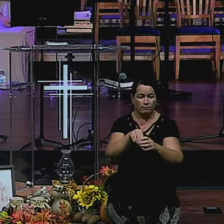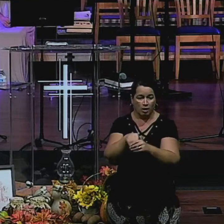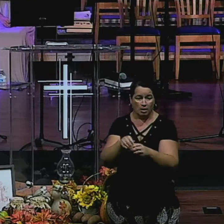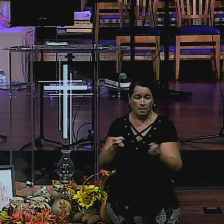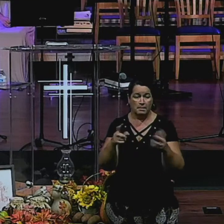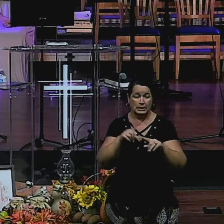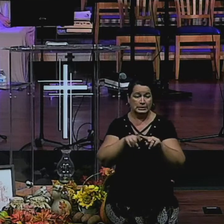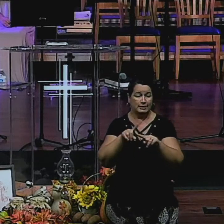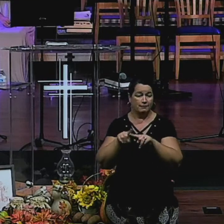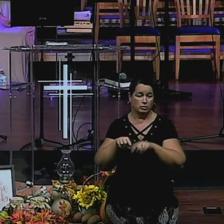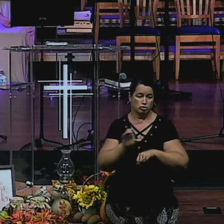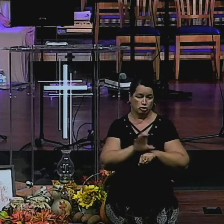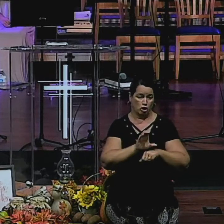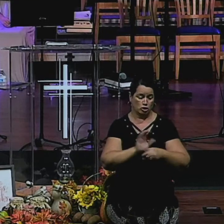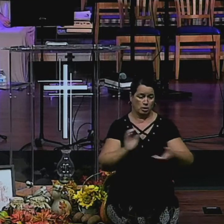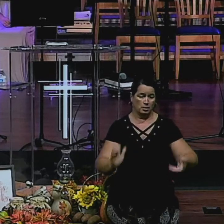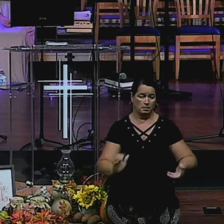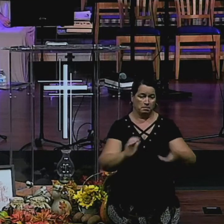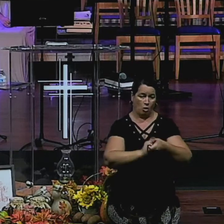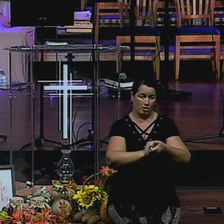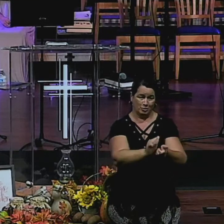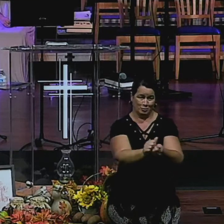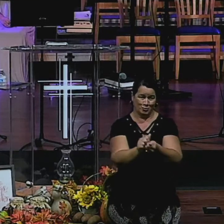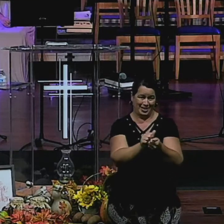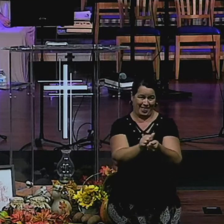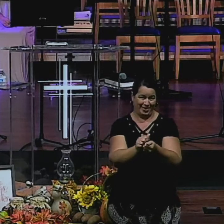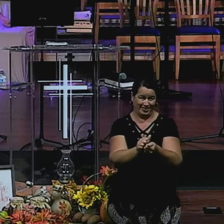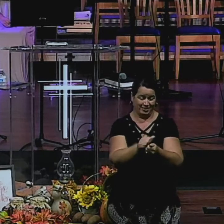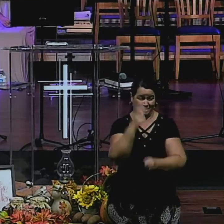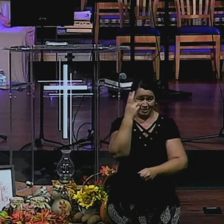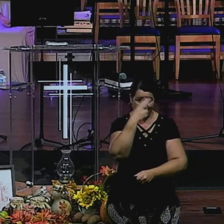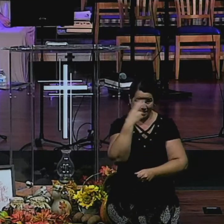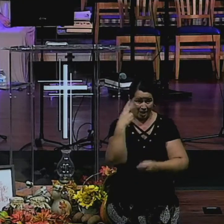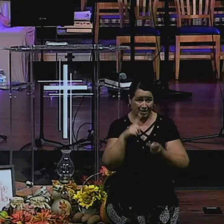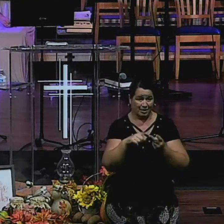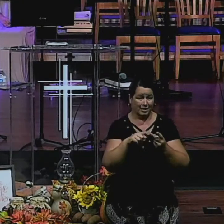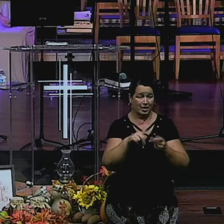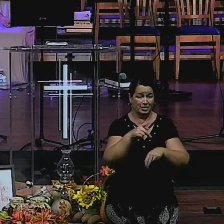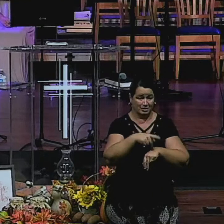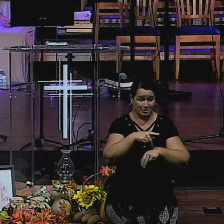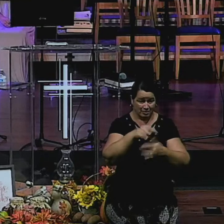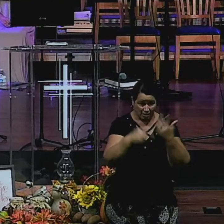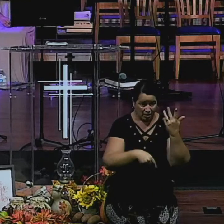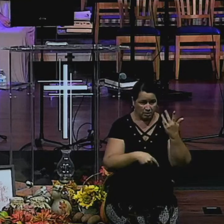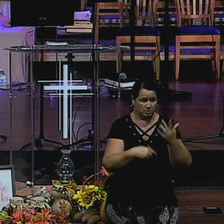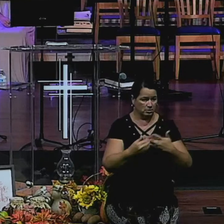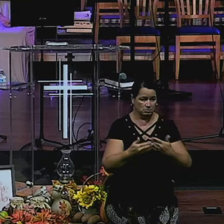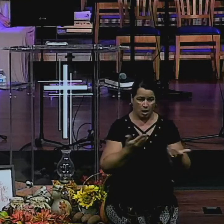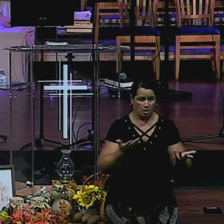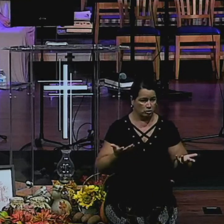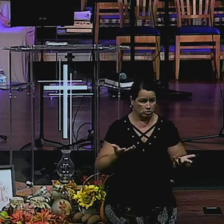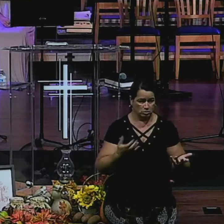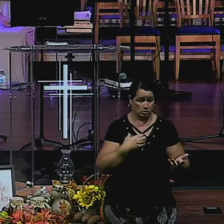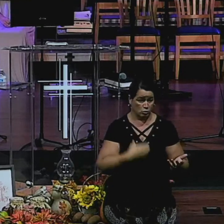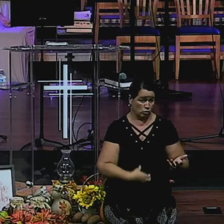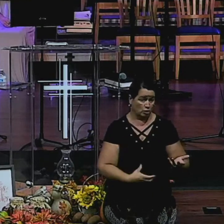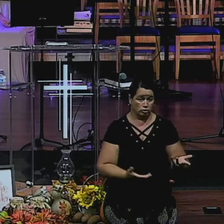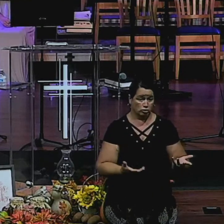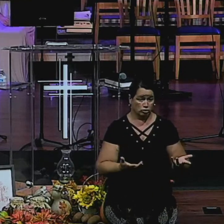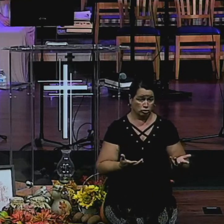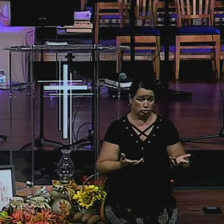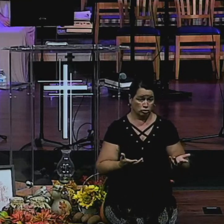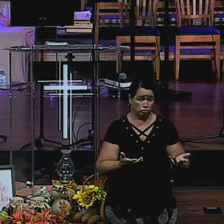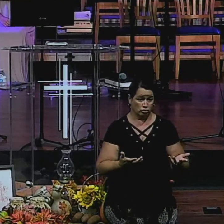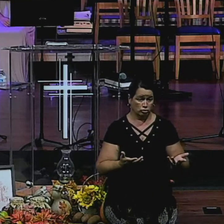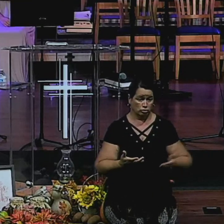denominations. They're all partnering together. Wouldn't it be nice if the director's church stood up just a little bit? I don't want to embarrass, but just only a